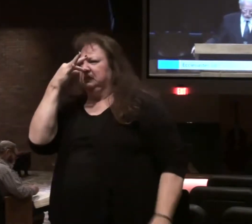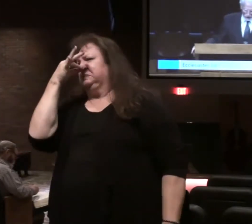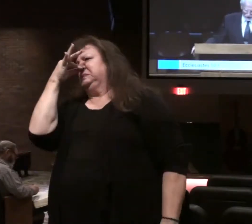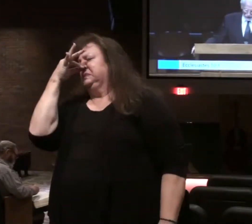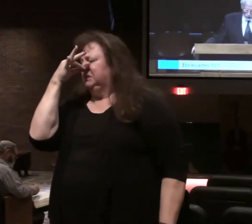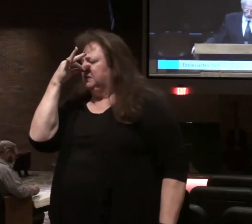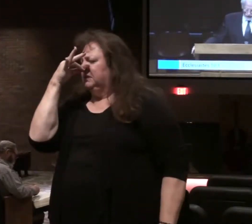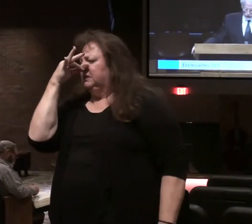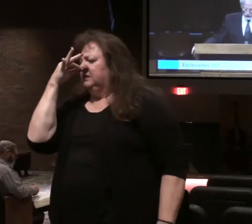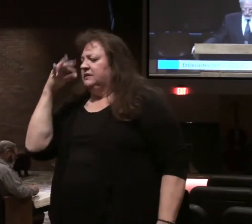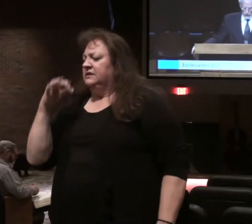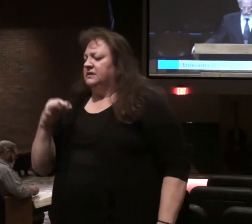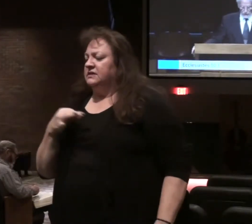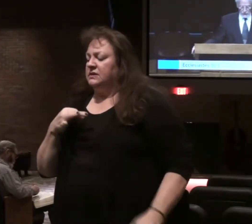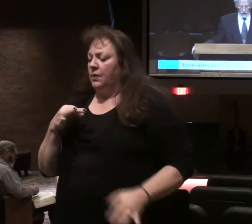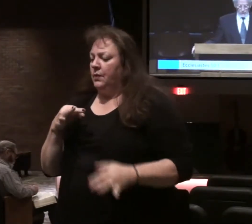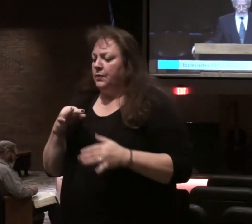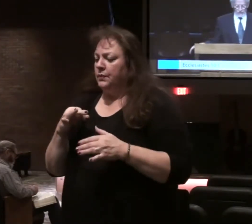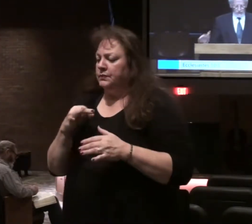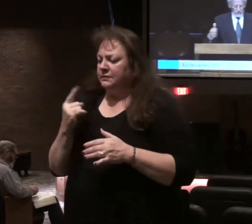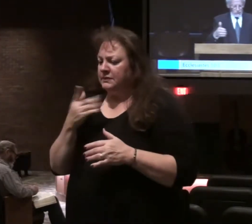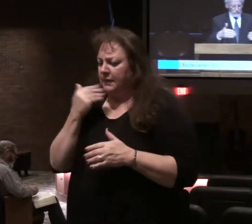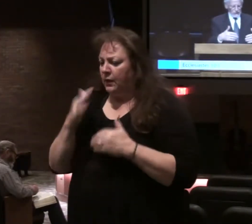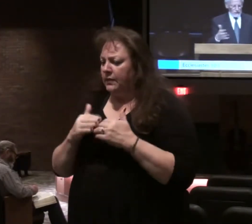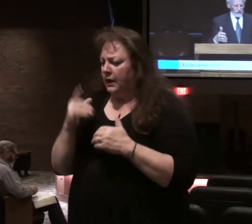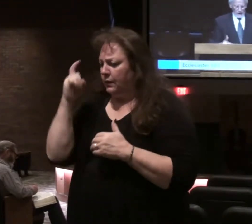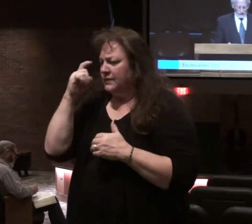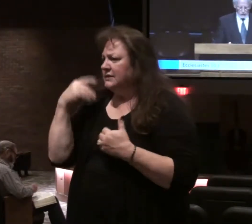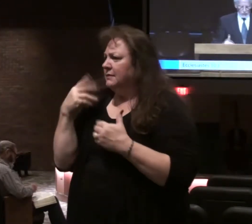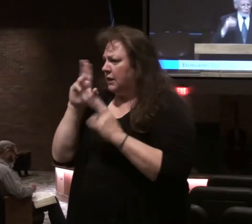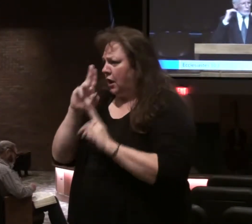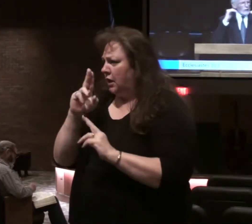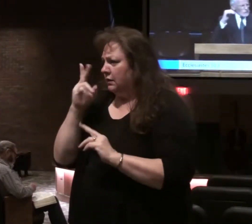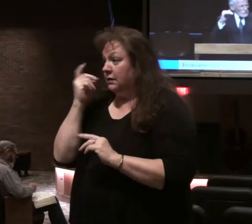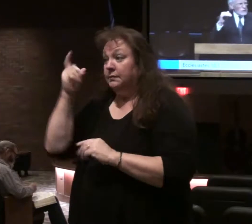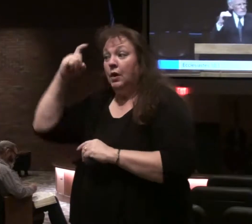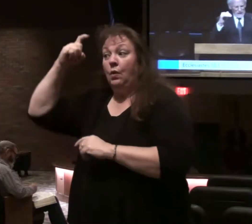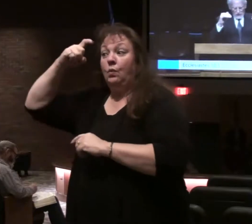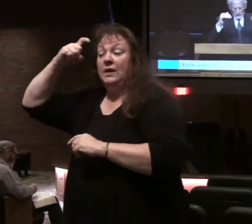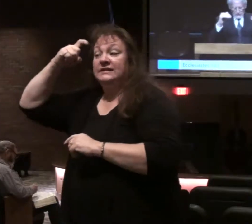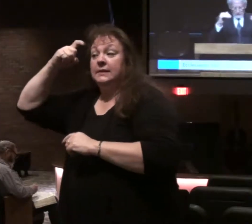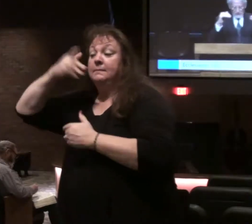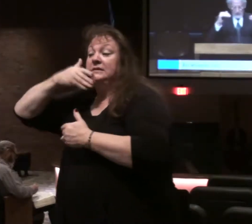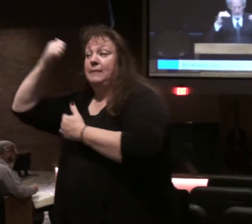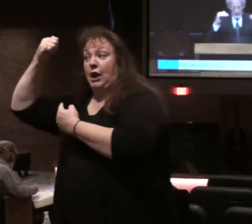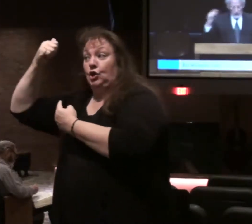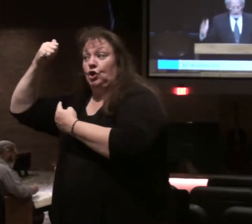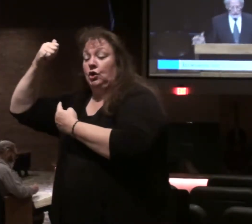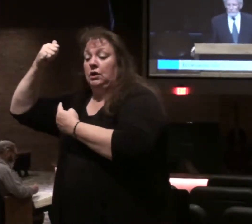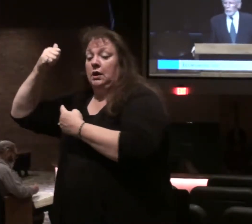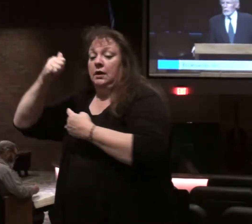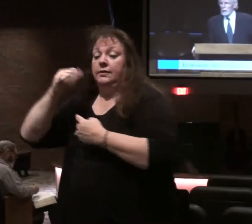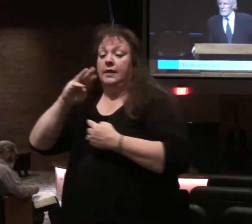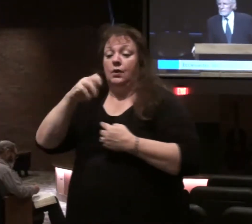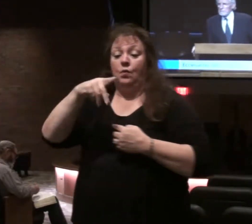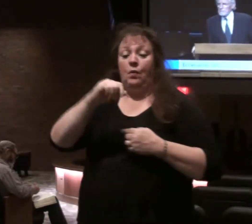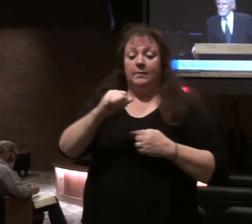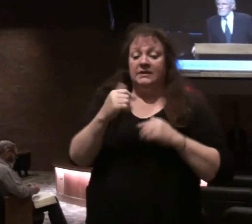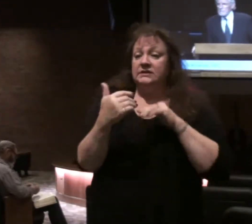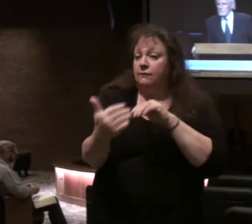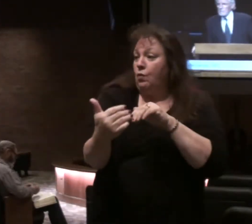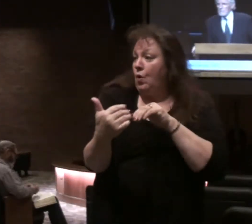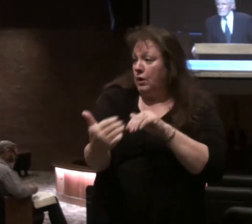weightier than wisdom and honor. So you see the connection. Wisdom is better than weapons of war.